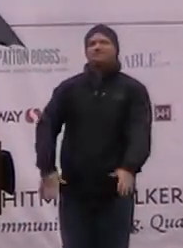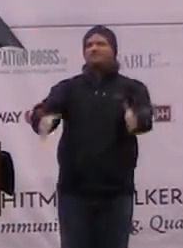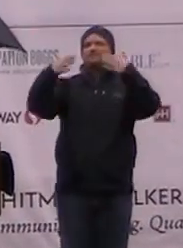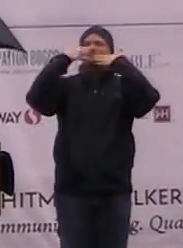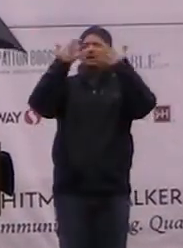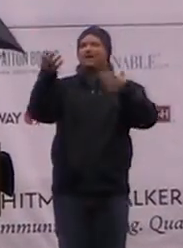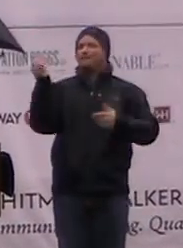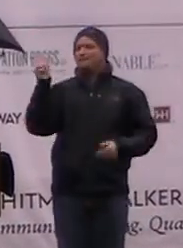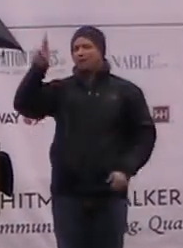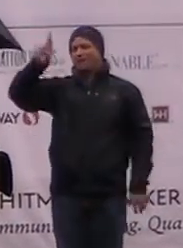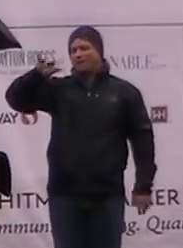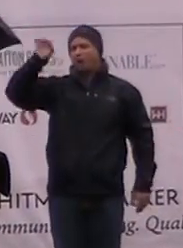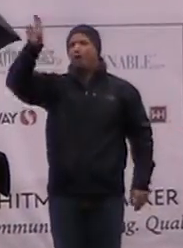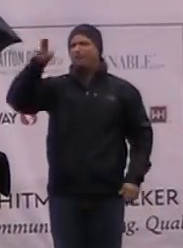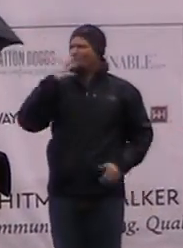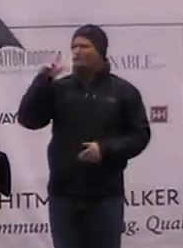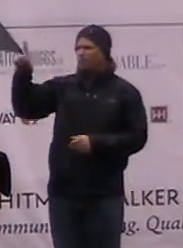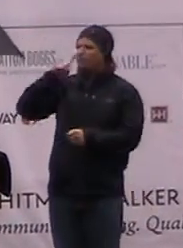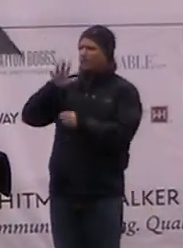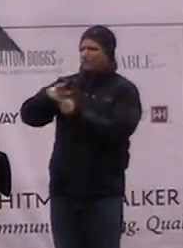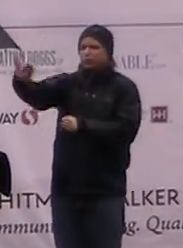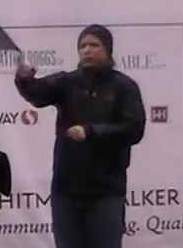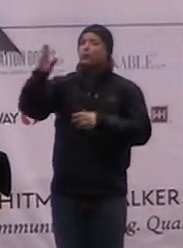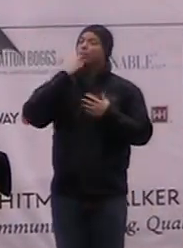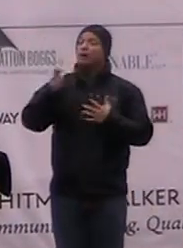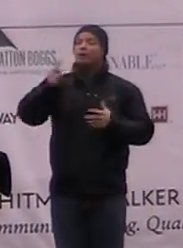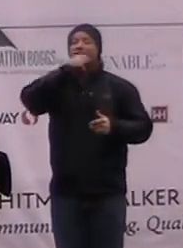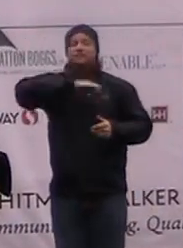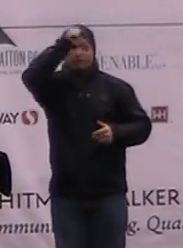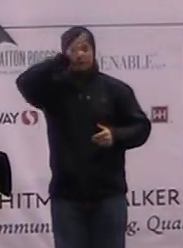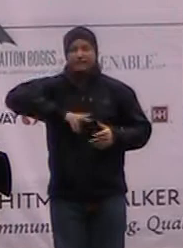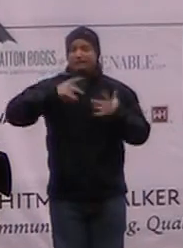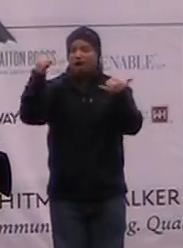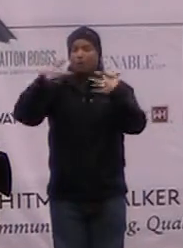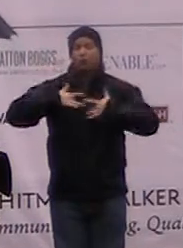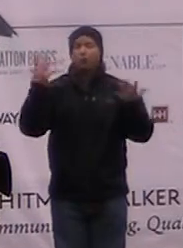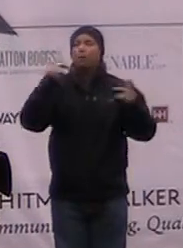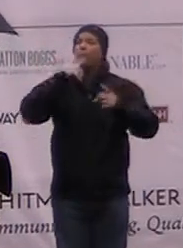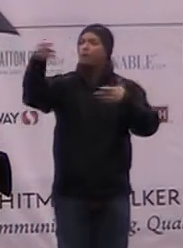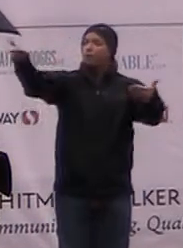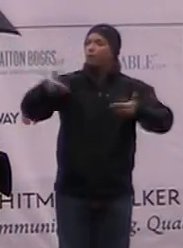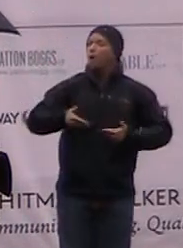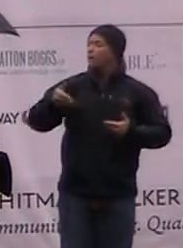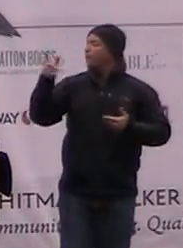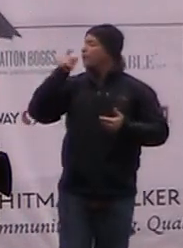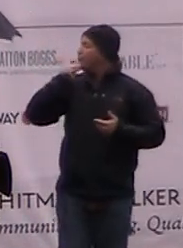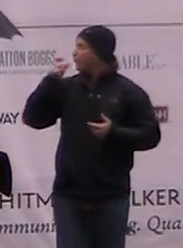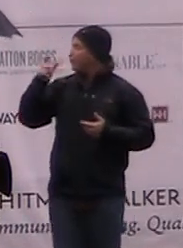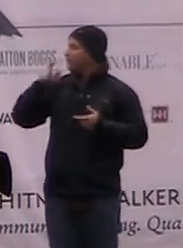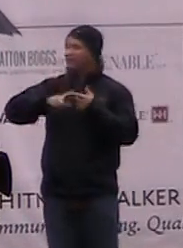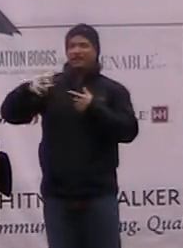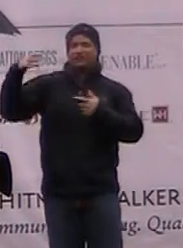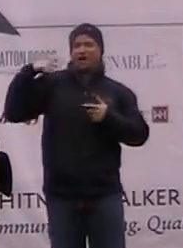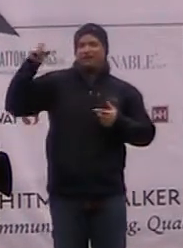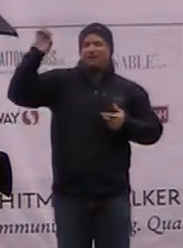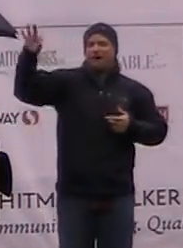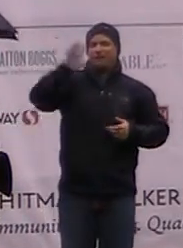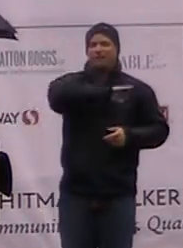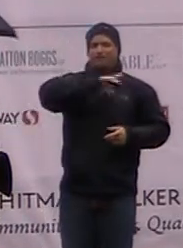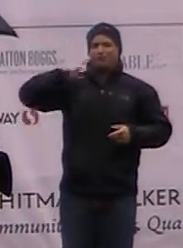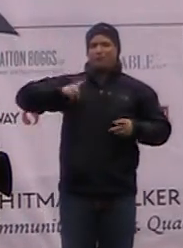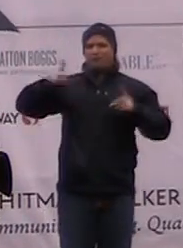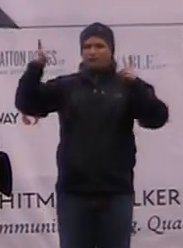Thank you, Mr. Mayor, and thank you for your commitment as well. Ladies and gentlemen, now, would you join me in welcoming here the chairman of the board